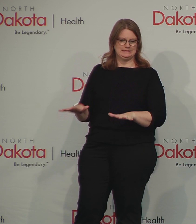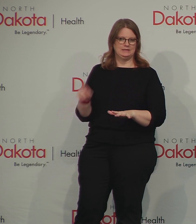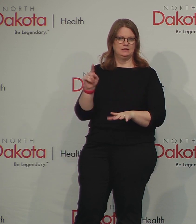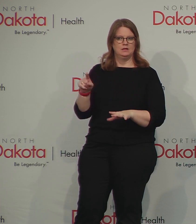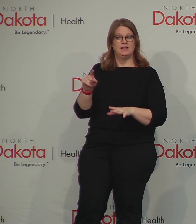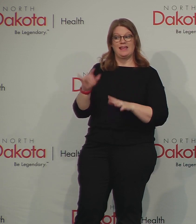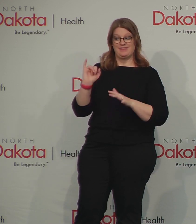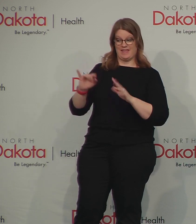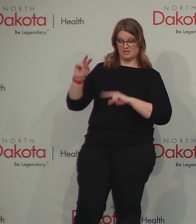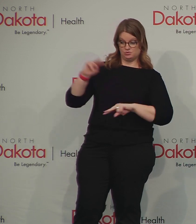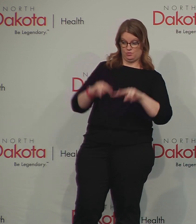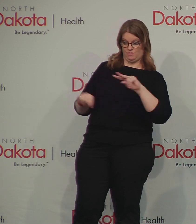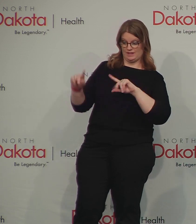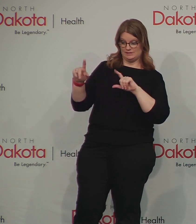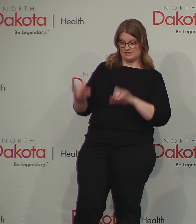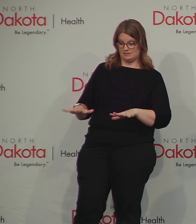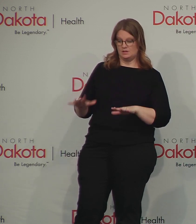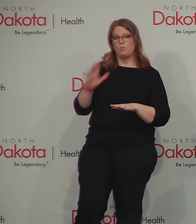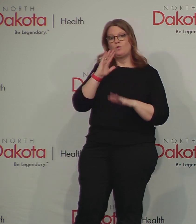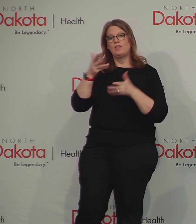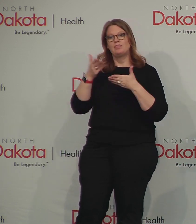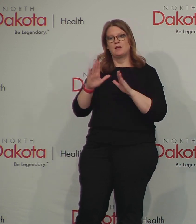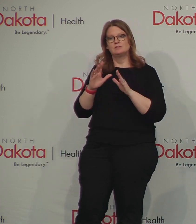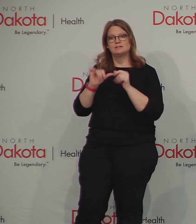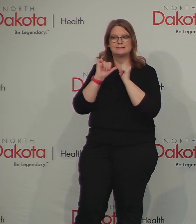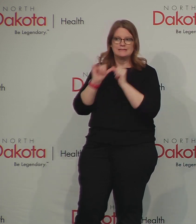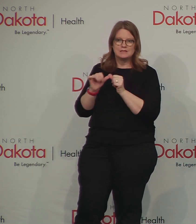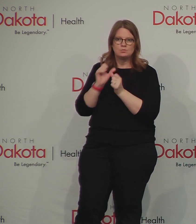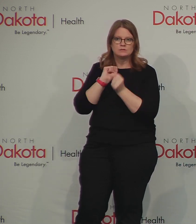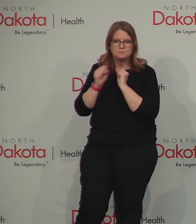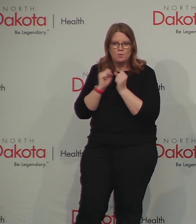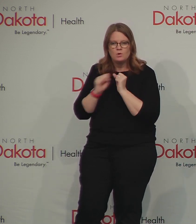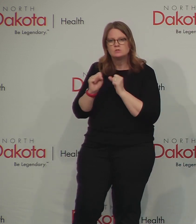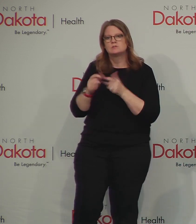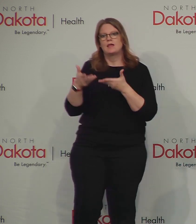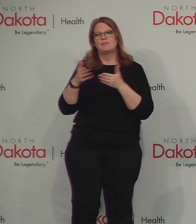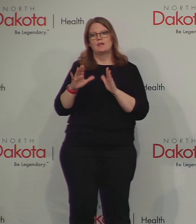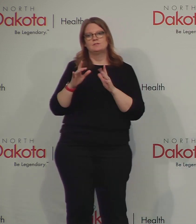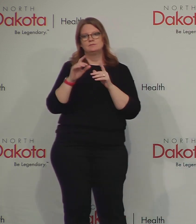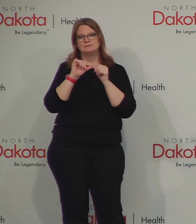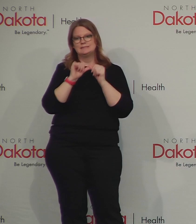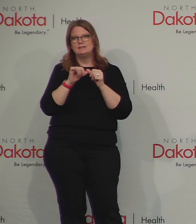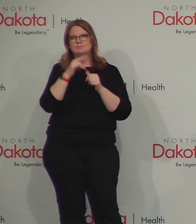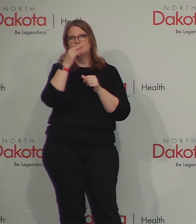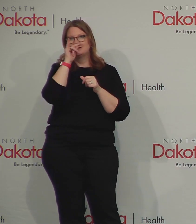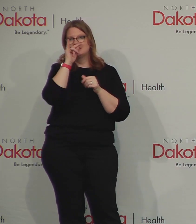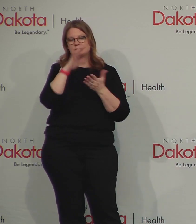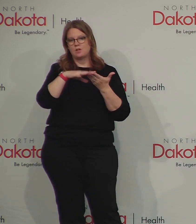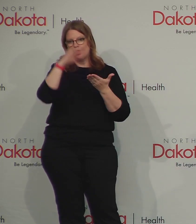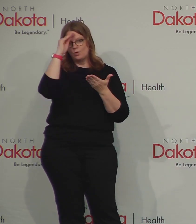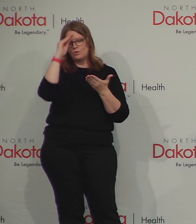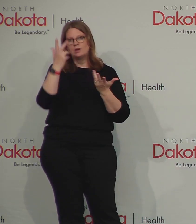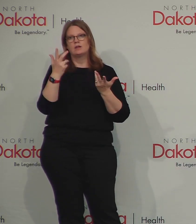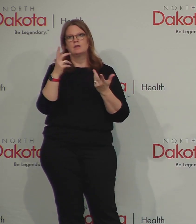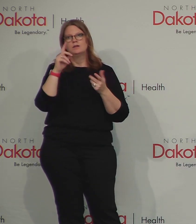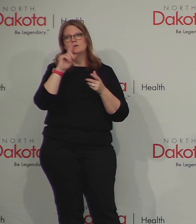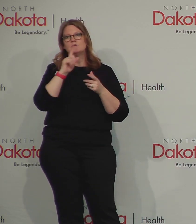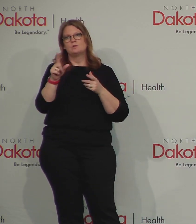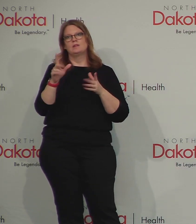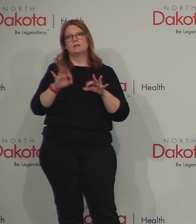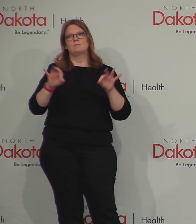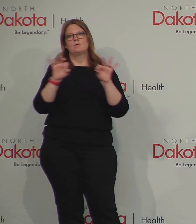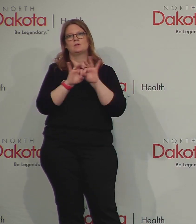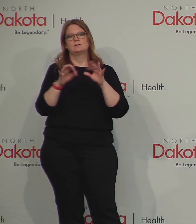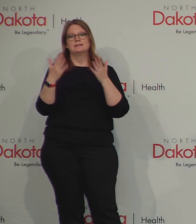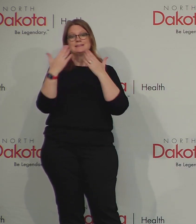kind of surveillance testing is what's going to allow us to keep going with sports. It's going to allow us to keep kids learning in person. It's going to be a big tool. So